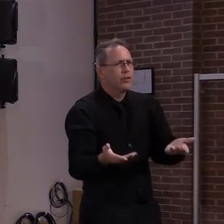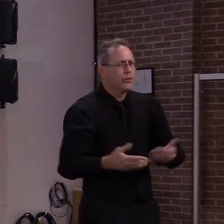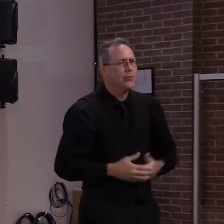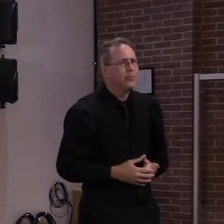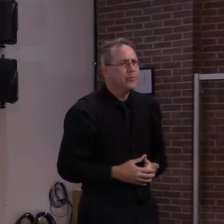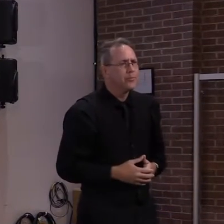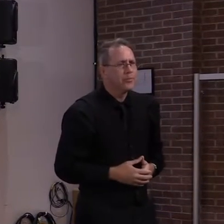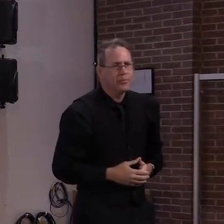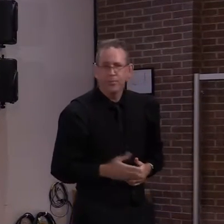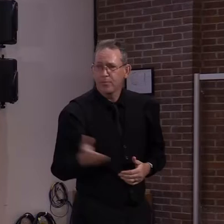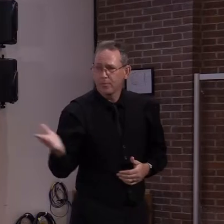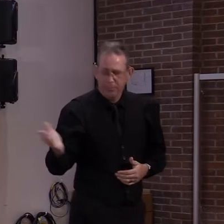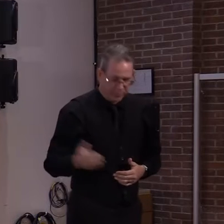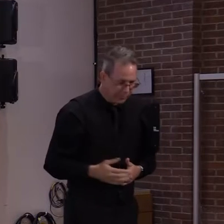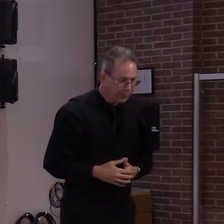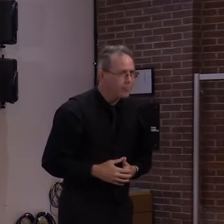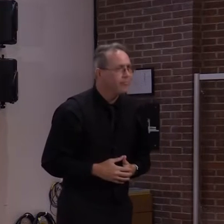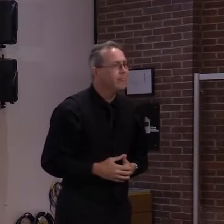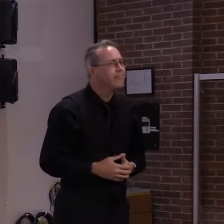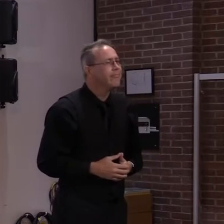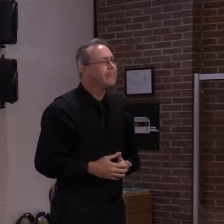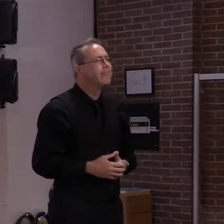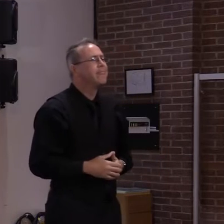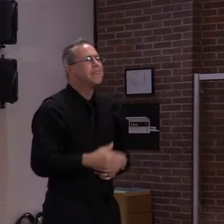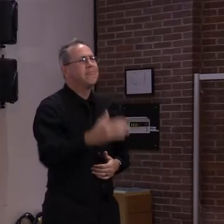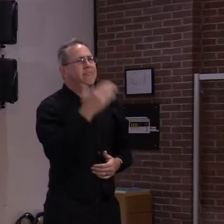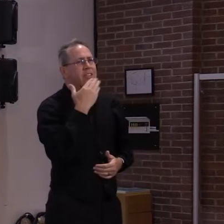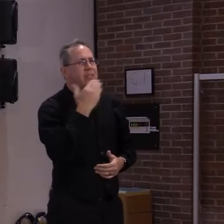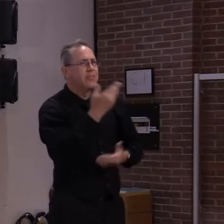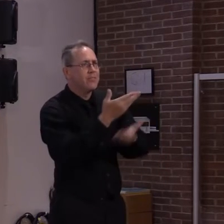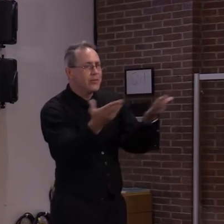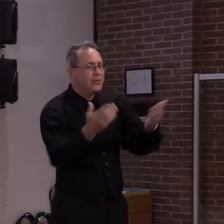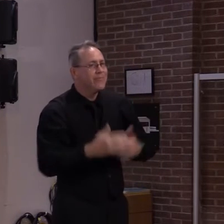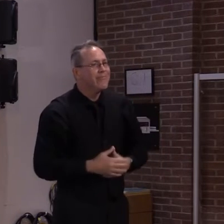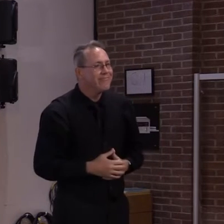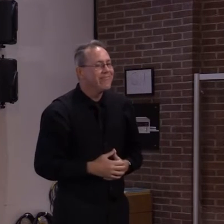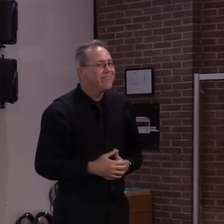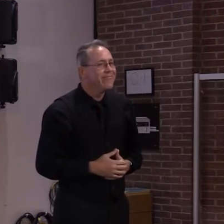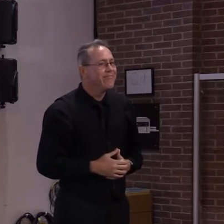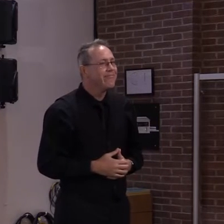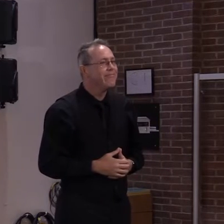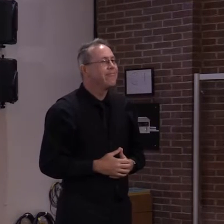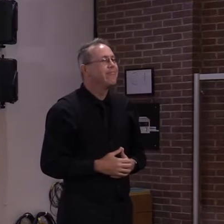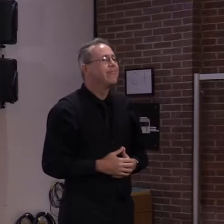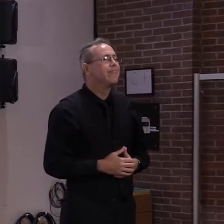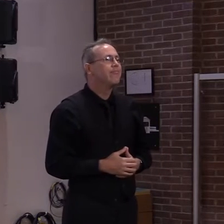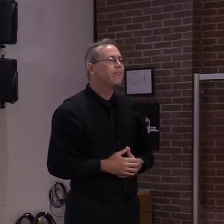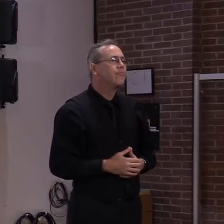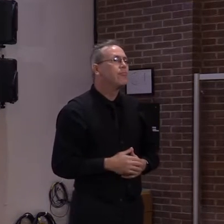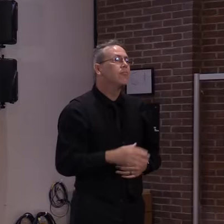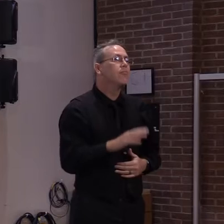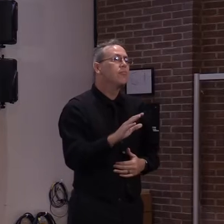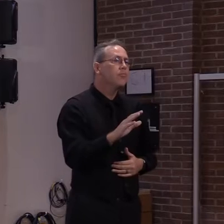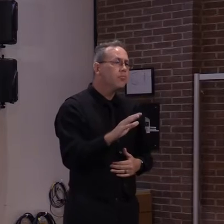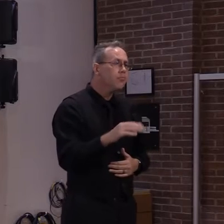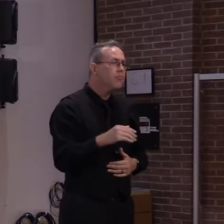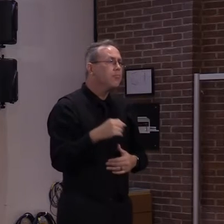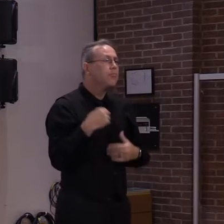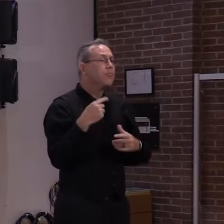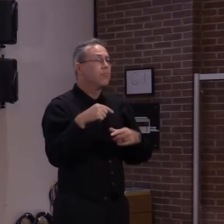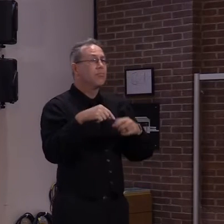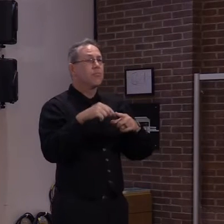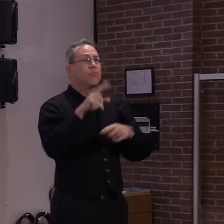Thank you very much, Governor, and good afternoon, everyone. On the national level, to start things off, we continue to see that